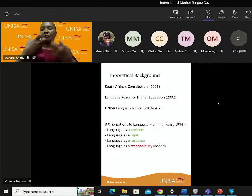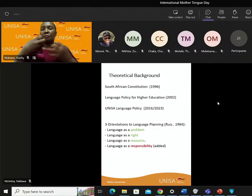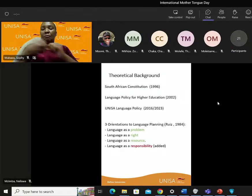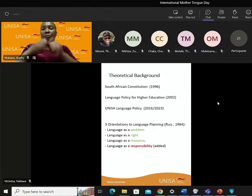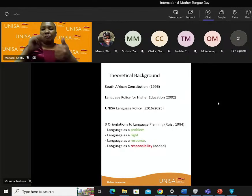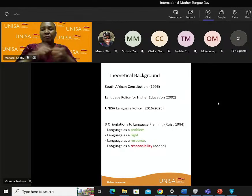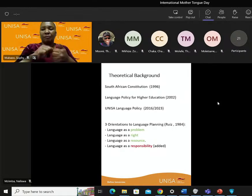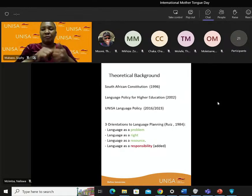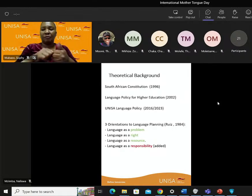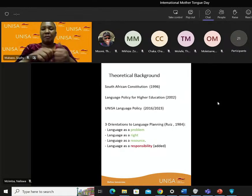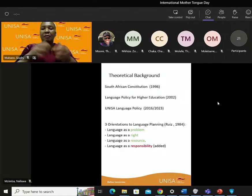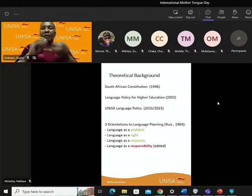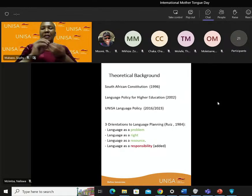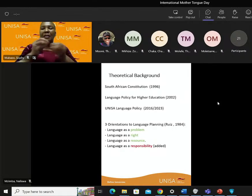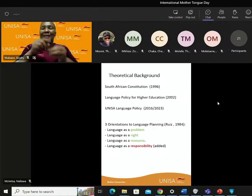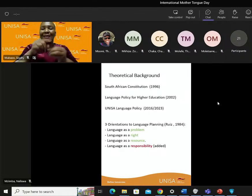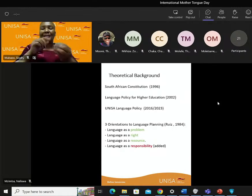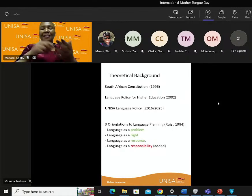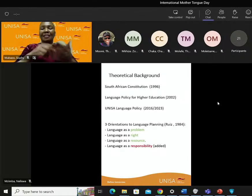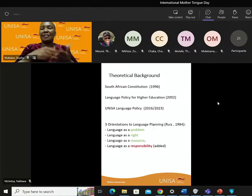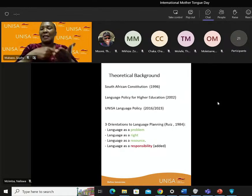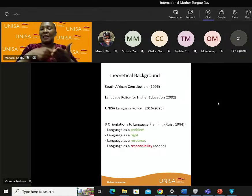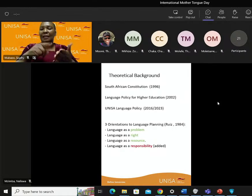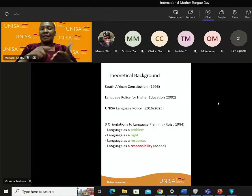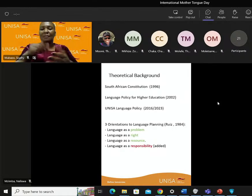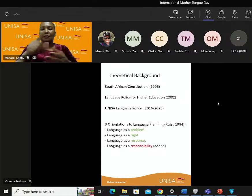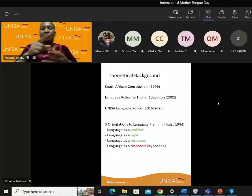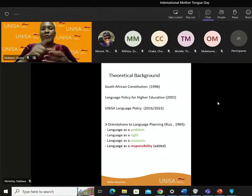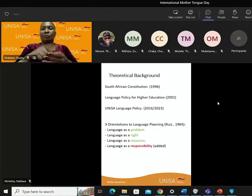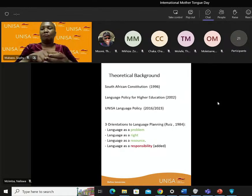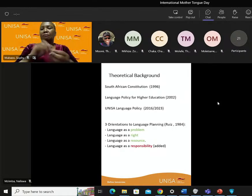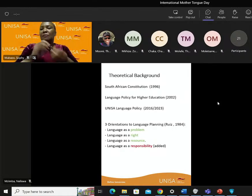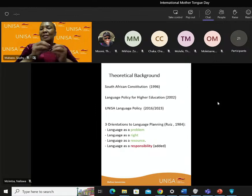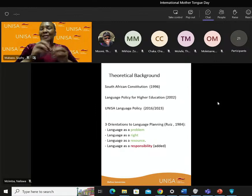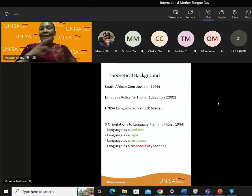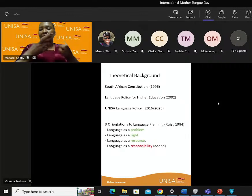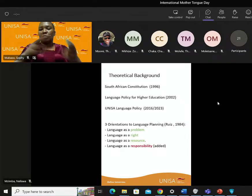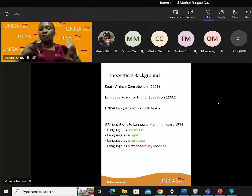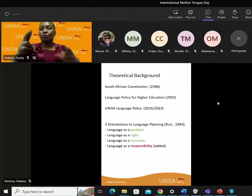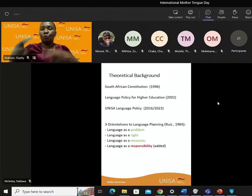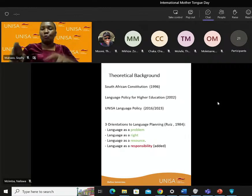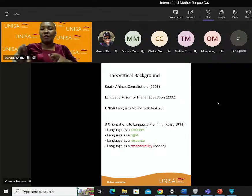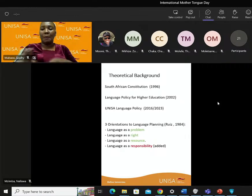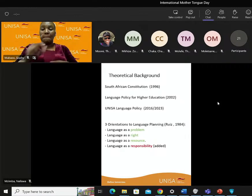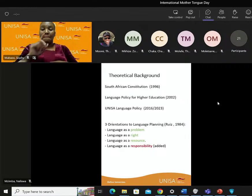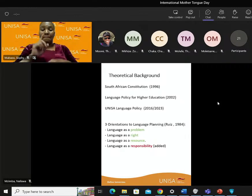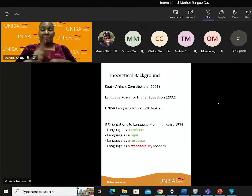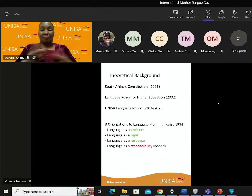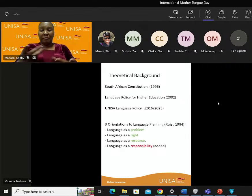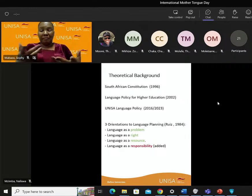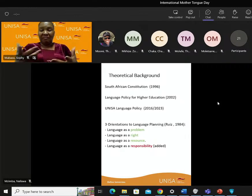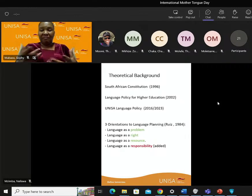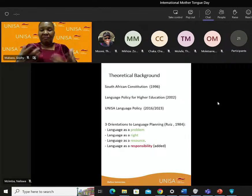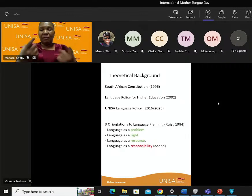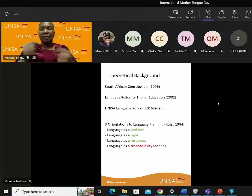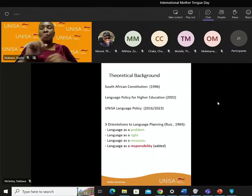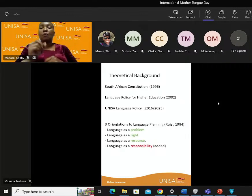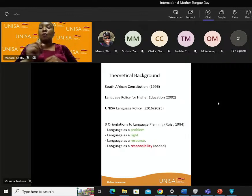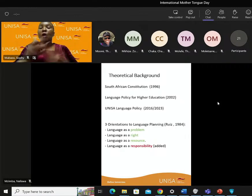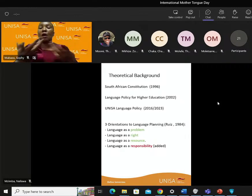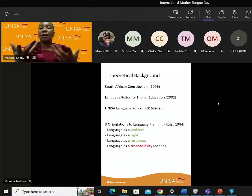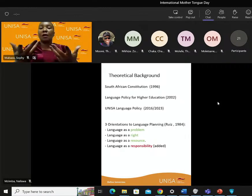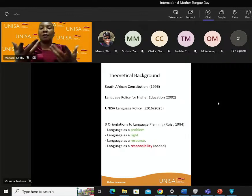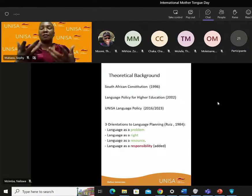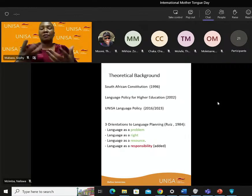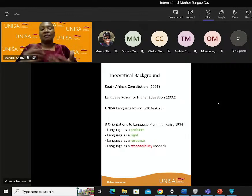right. You can construct language also as a resource. But what we have done, what some